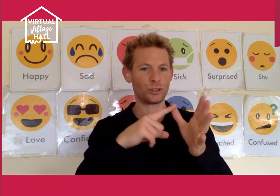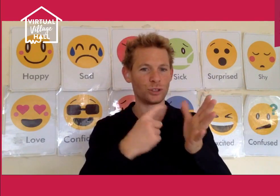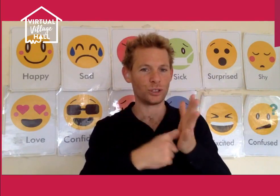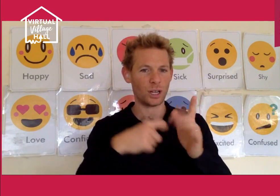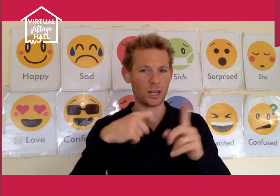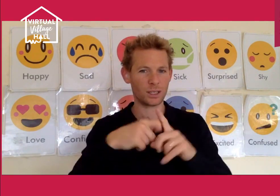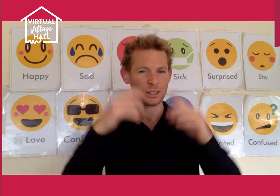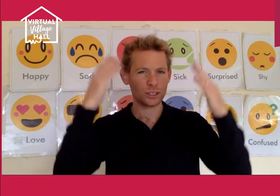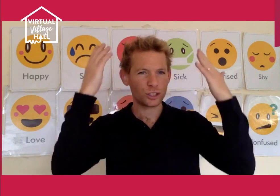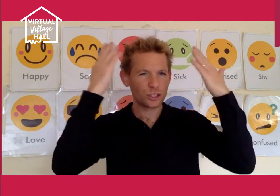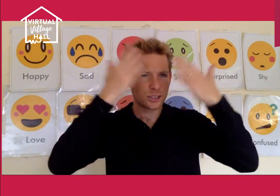Dark.